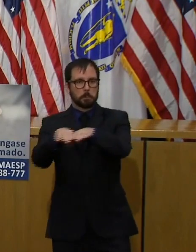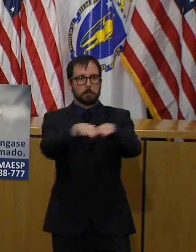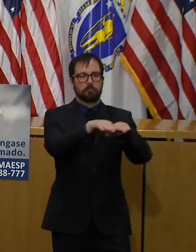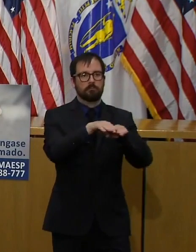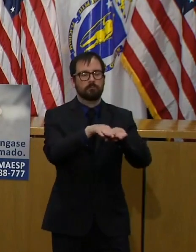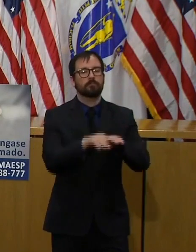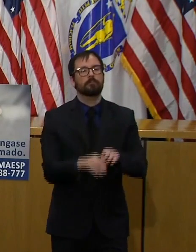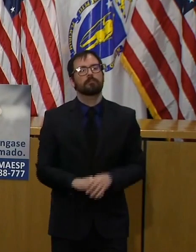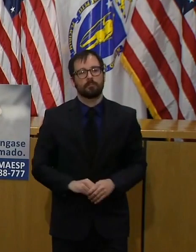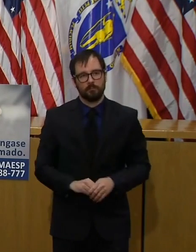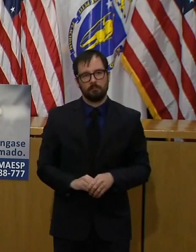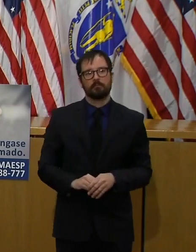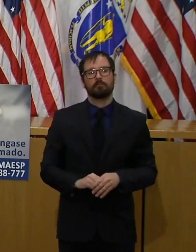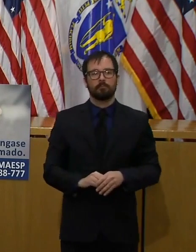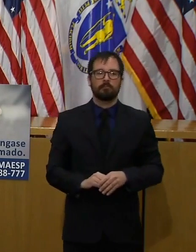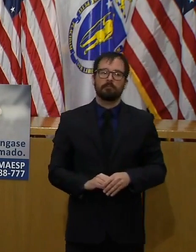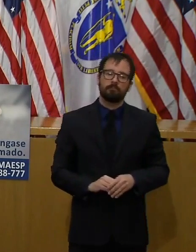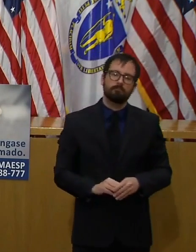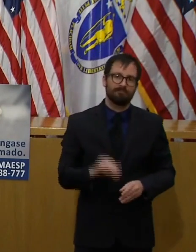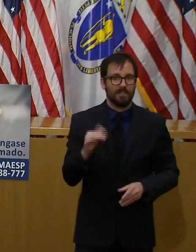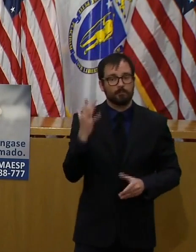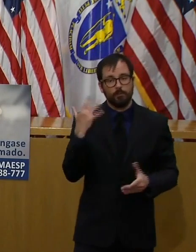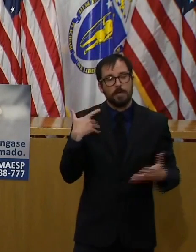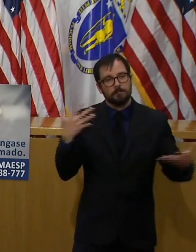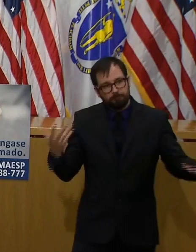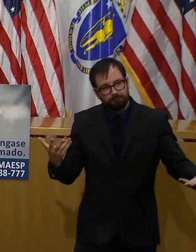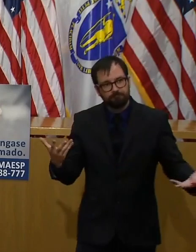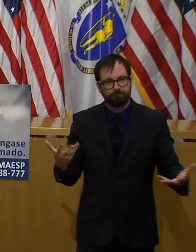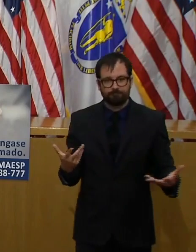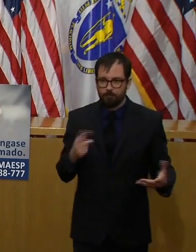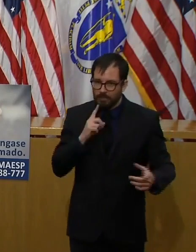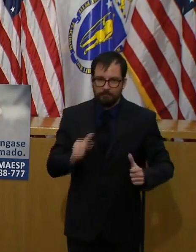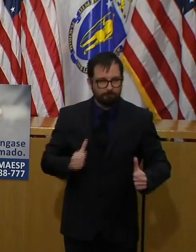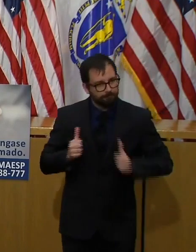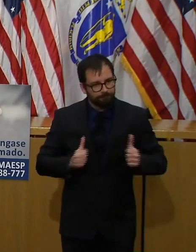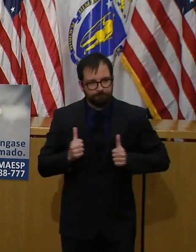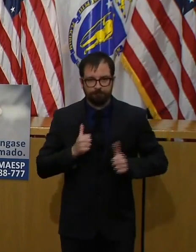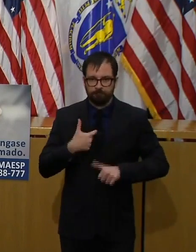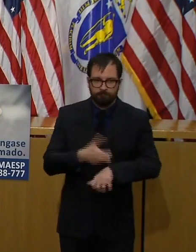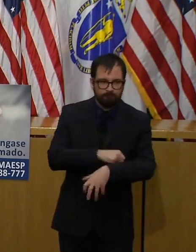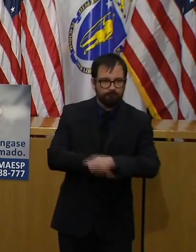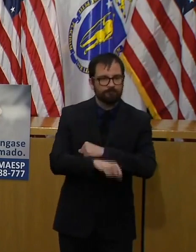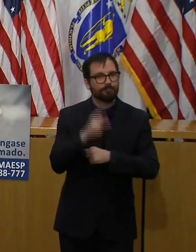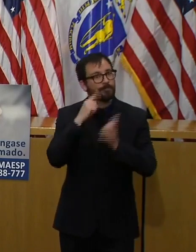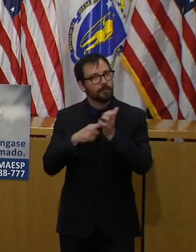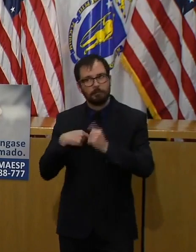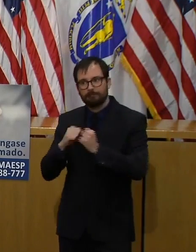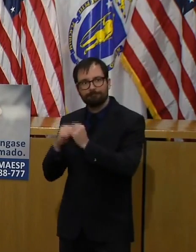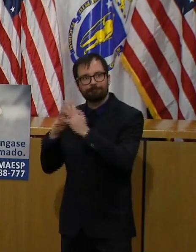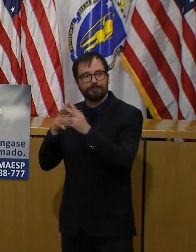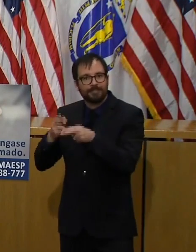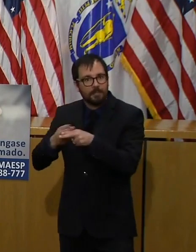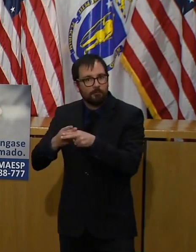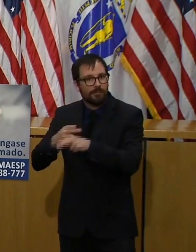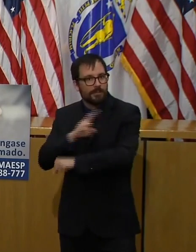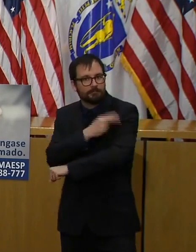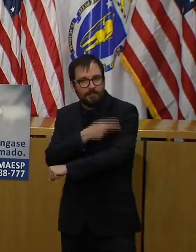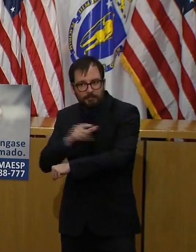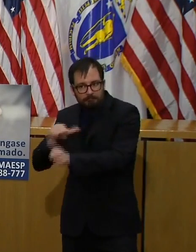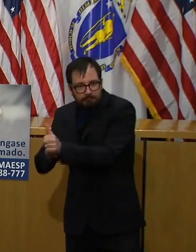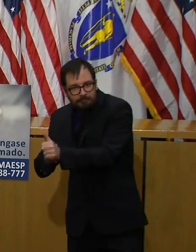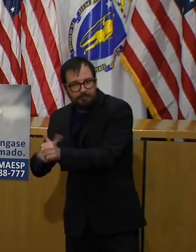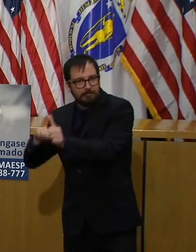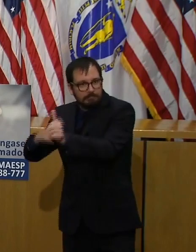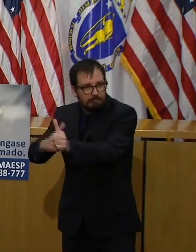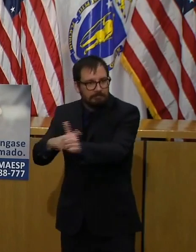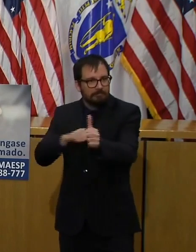we've been so aggressive about creating additional capacity, creating step-down capacity, creating COVID-only skilled